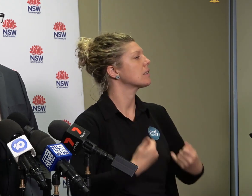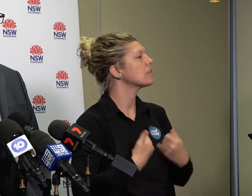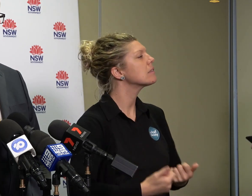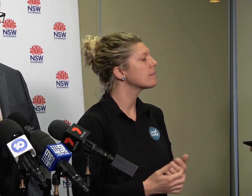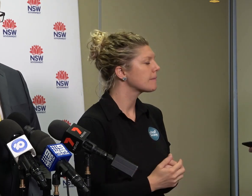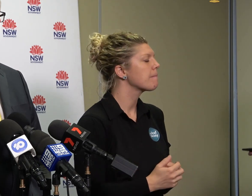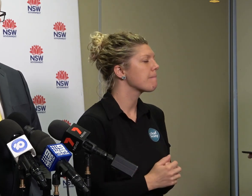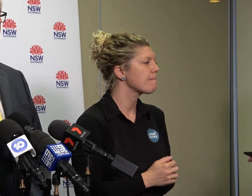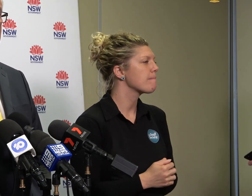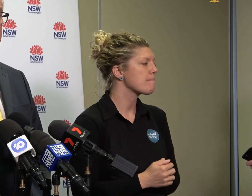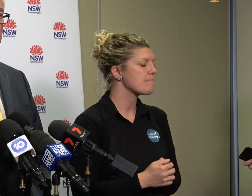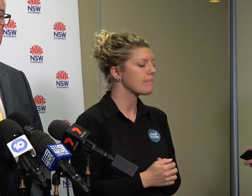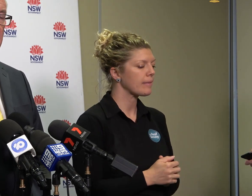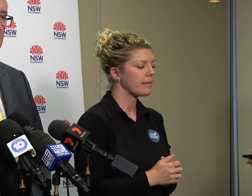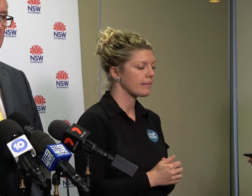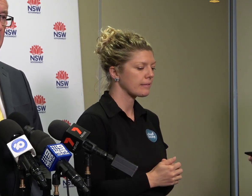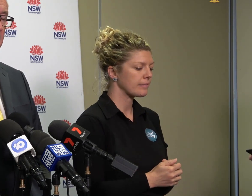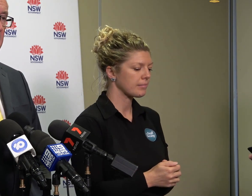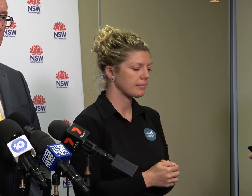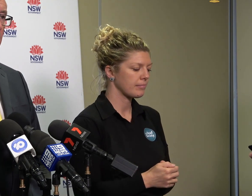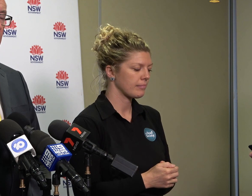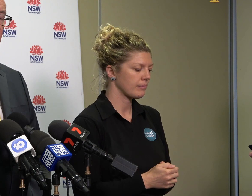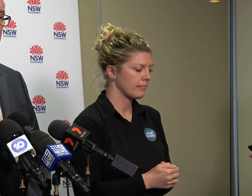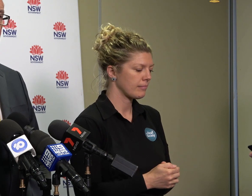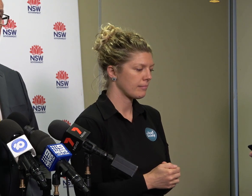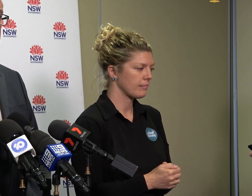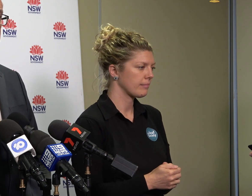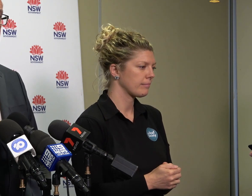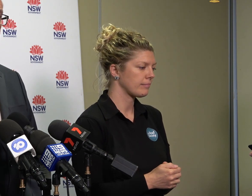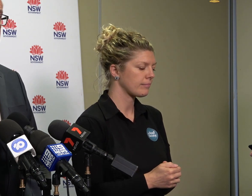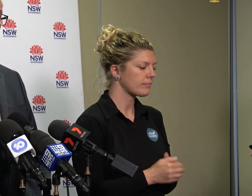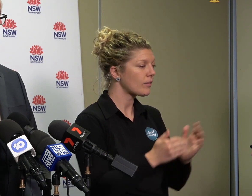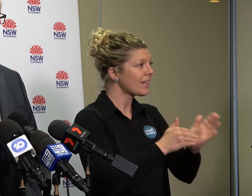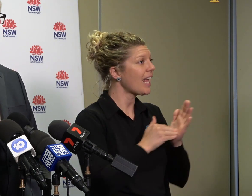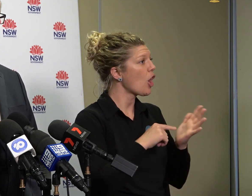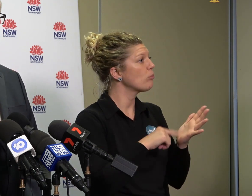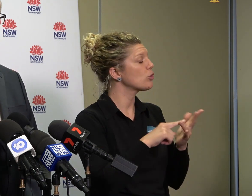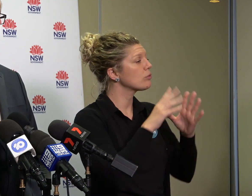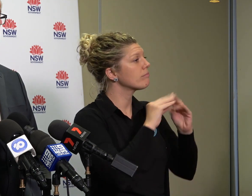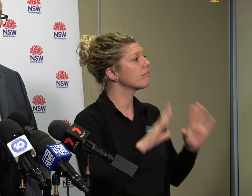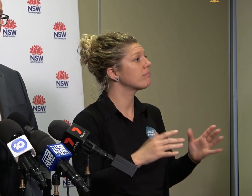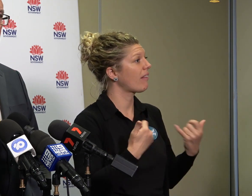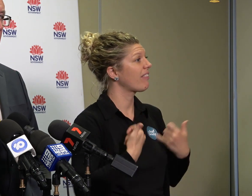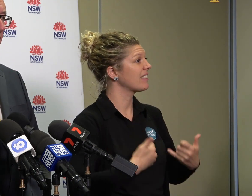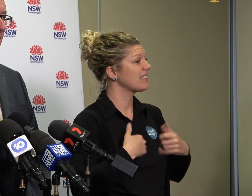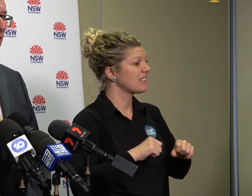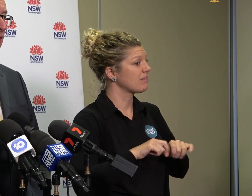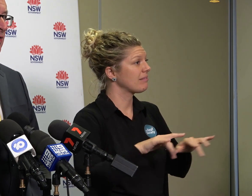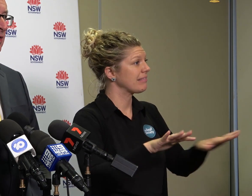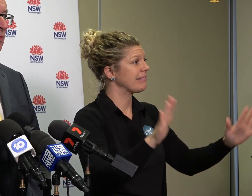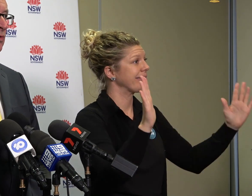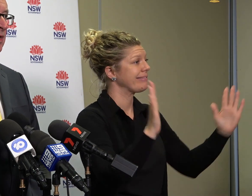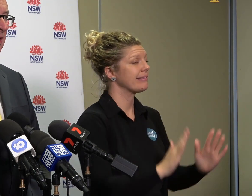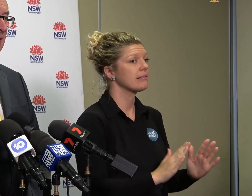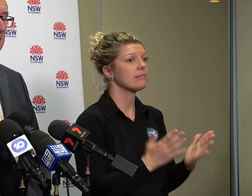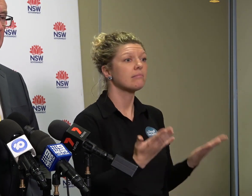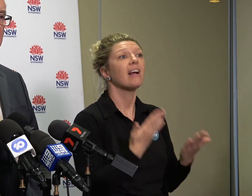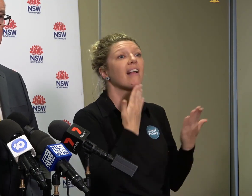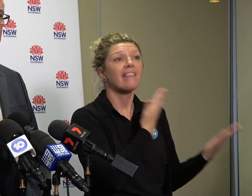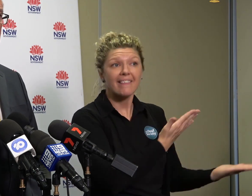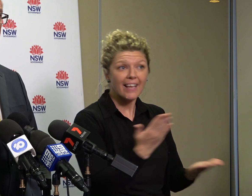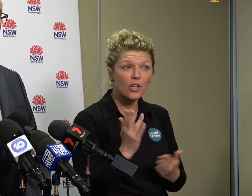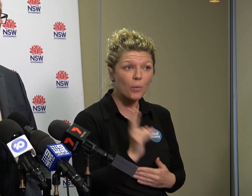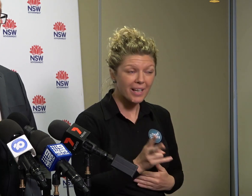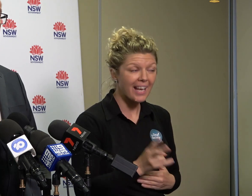in trying to deal with the novel coronavirus that's now circulating in our community. And on that, I thank you all yet